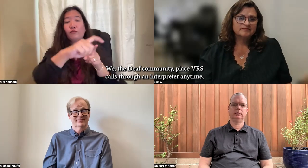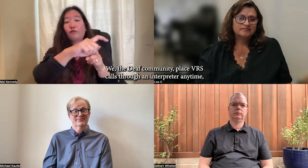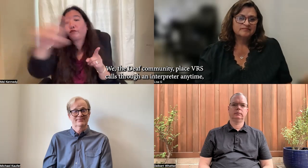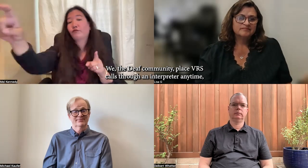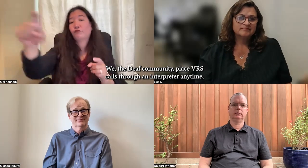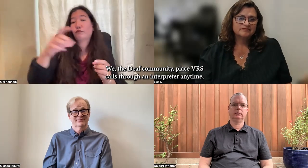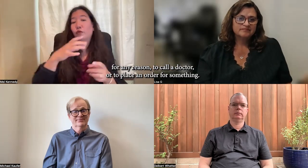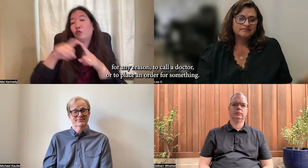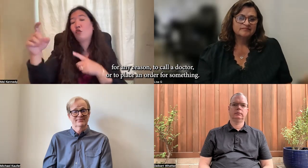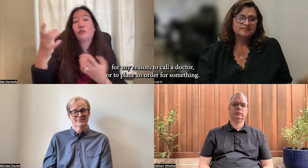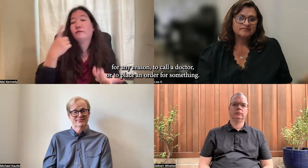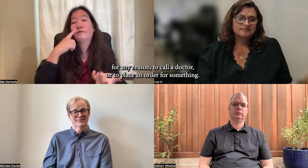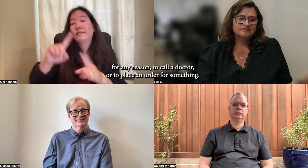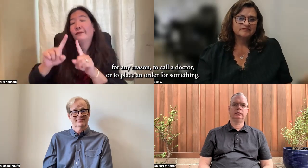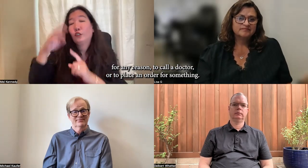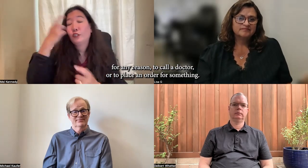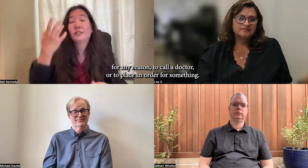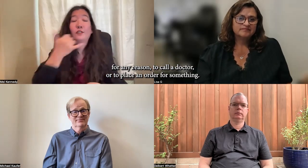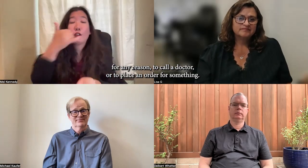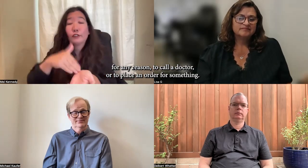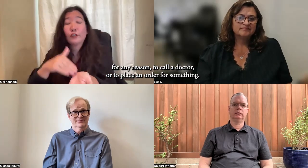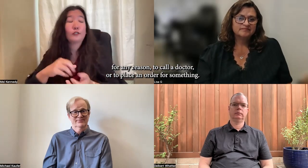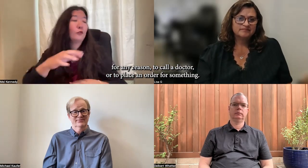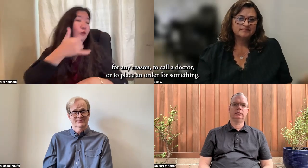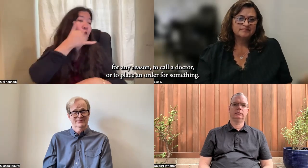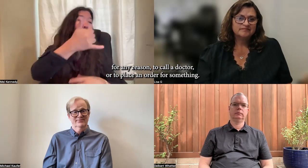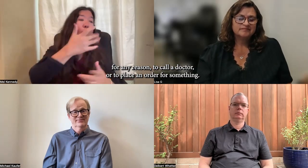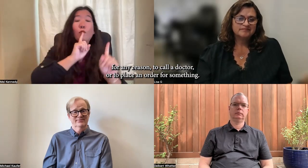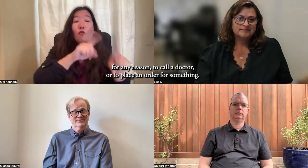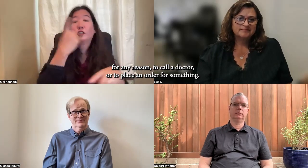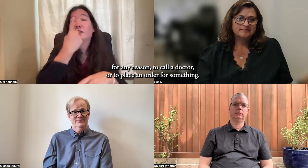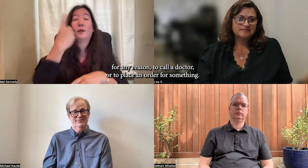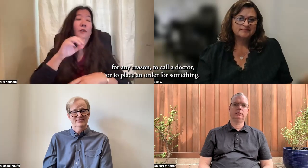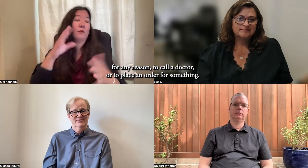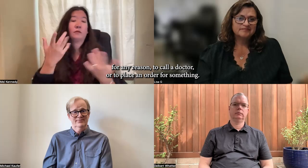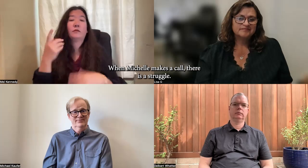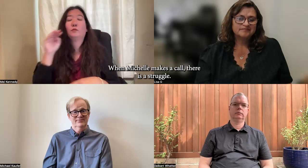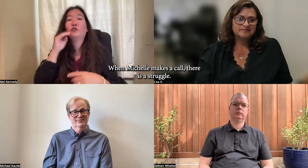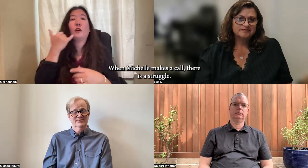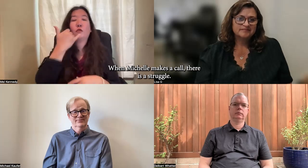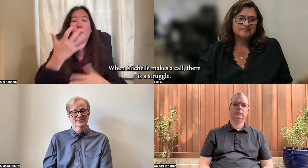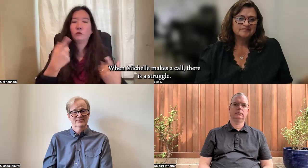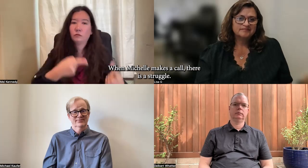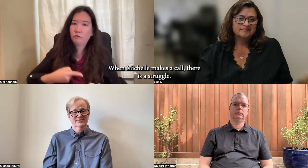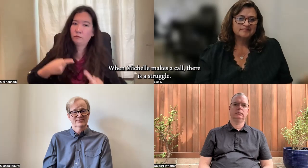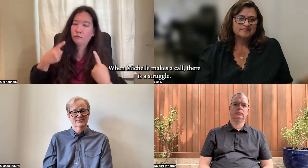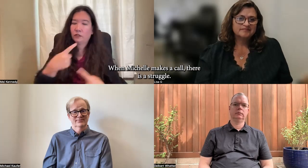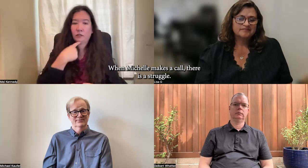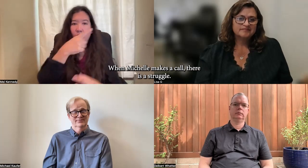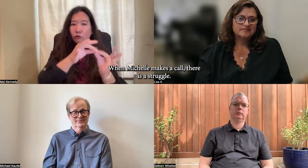an interpreter anytime, for any reason, to call the doctor or to place an order for something. When Michelle makes a call, there